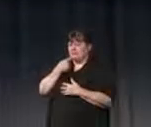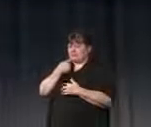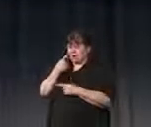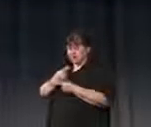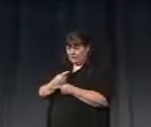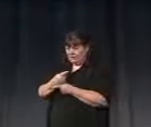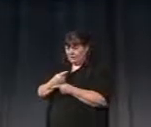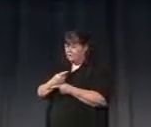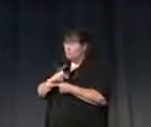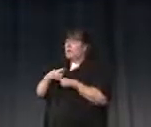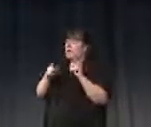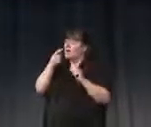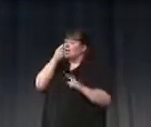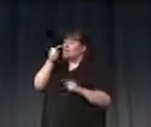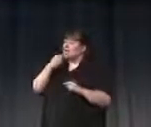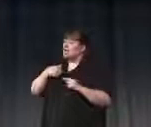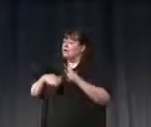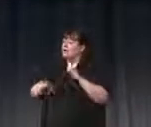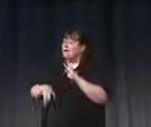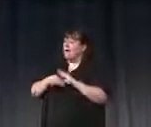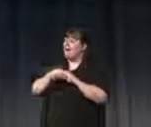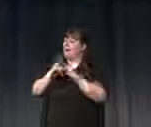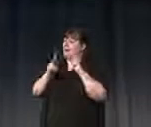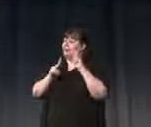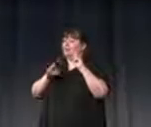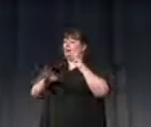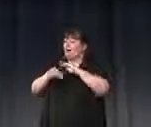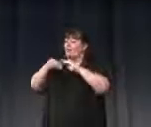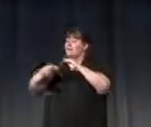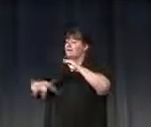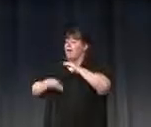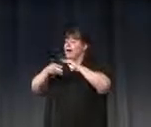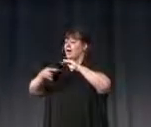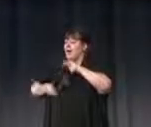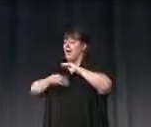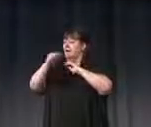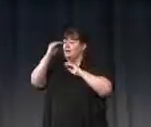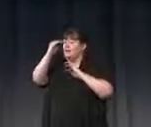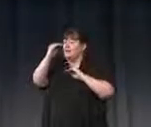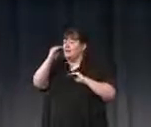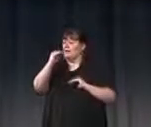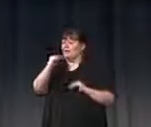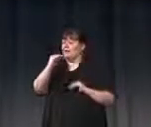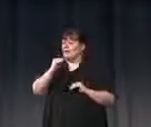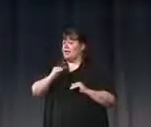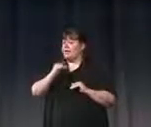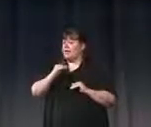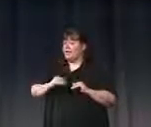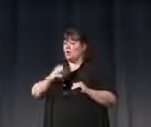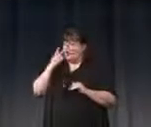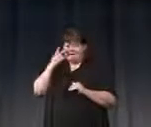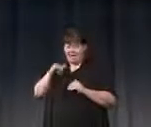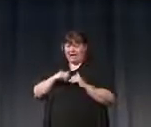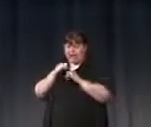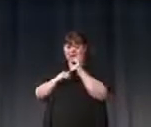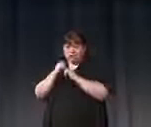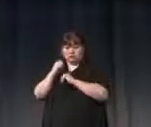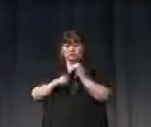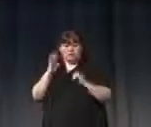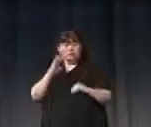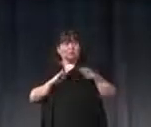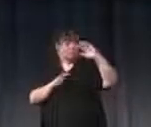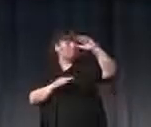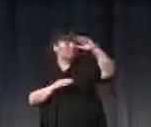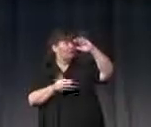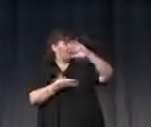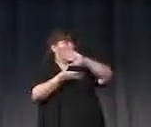And what's interesting is that as we add people to the cocktail party and we go down this column, you can see that that structure that was apparent in that top panel